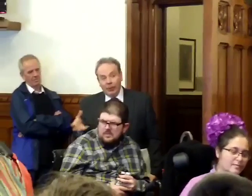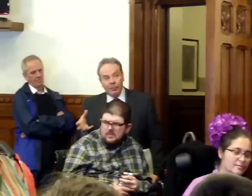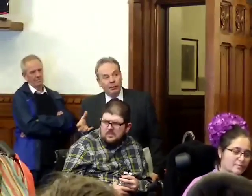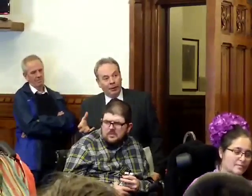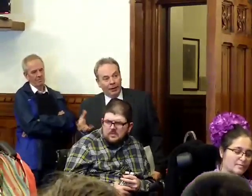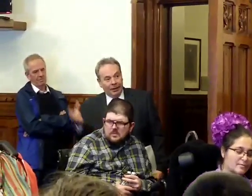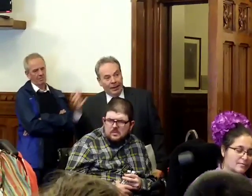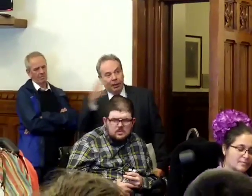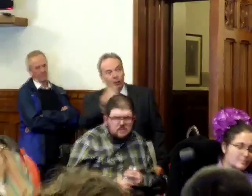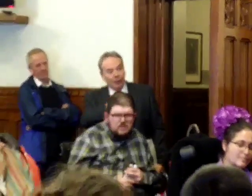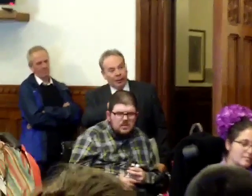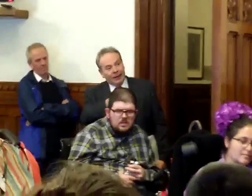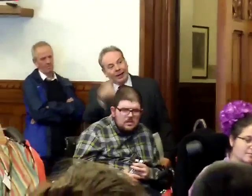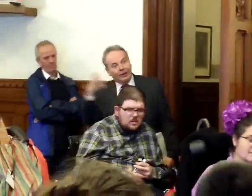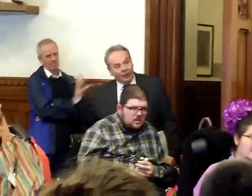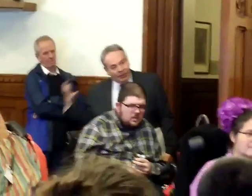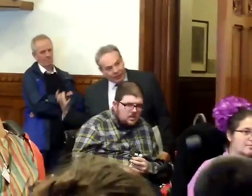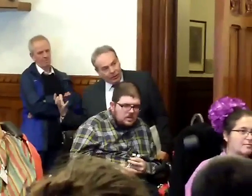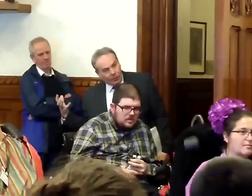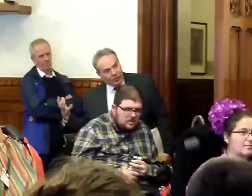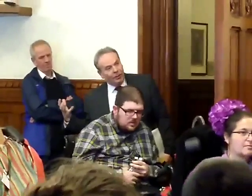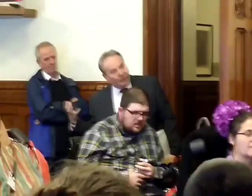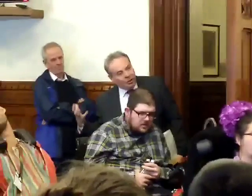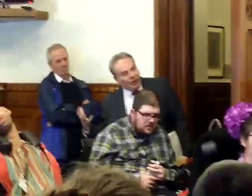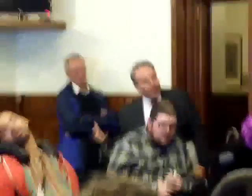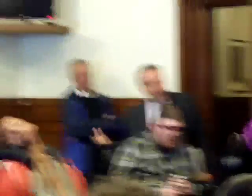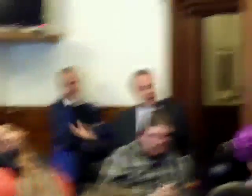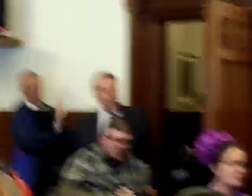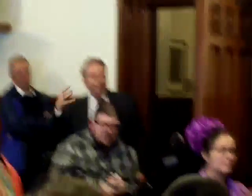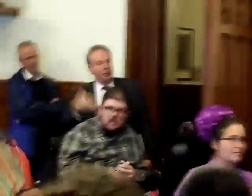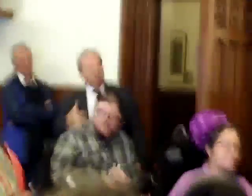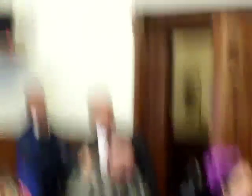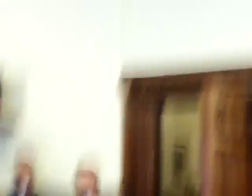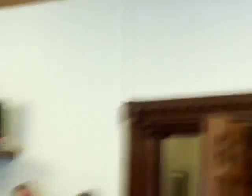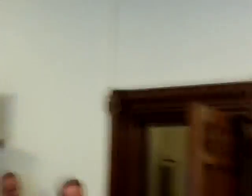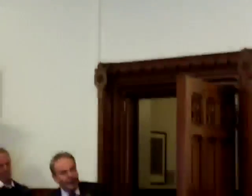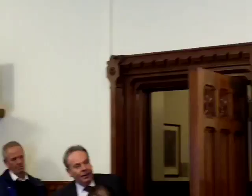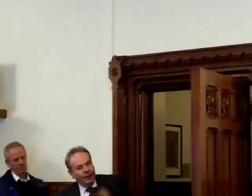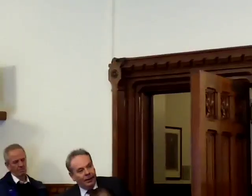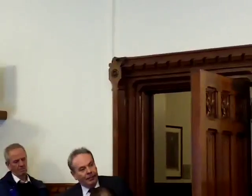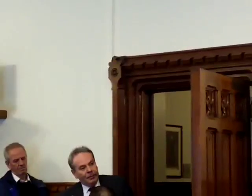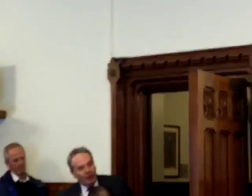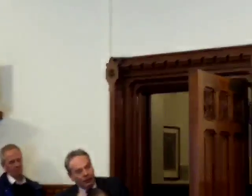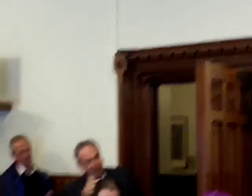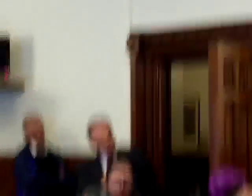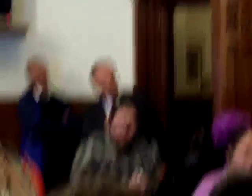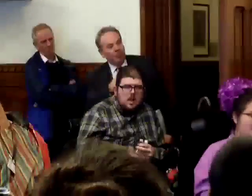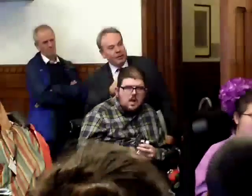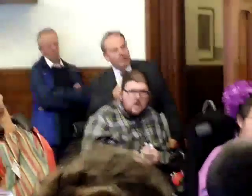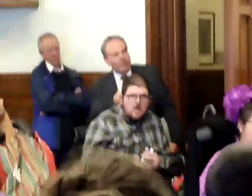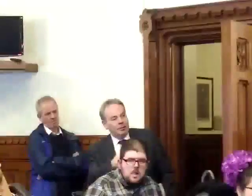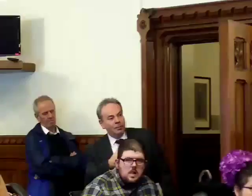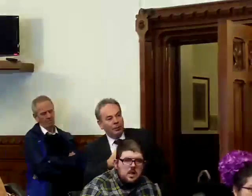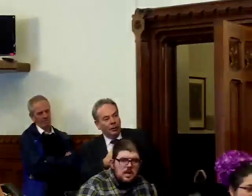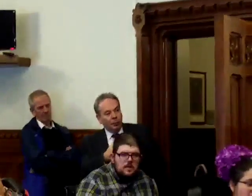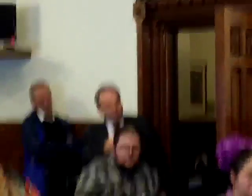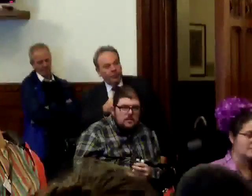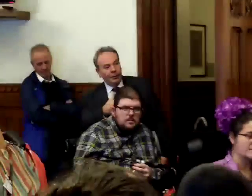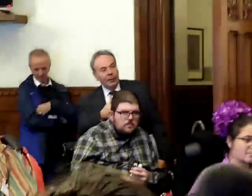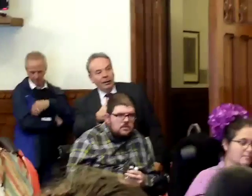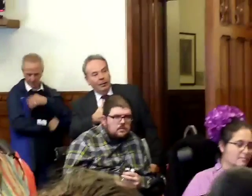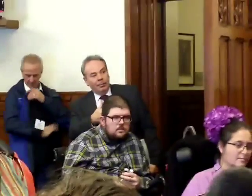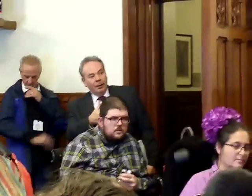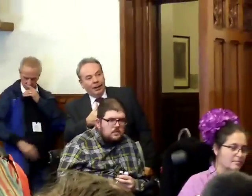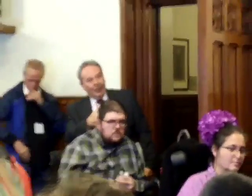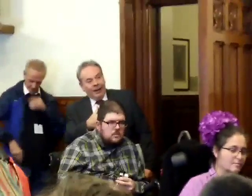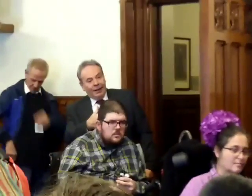you. Actually, very moving. I came along earlier, I had to go and ask a question in the chamber, and I've come back again. So I've heard some of the presentations, but not